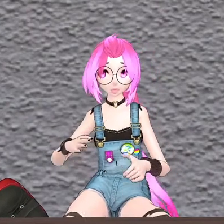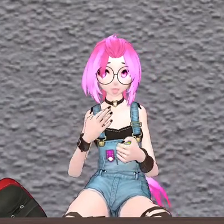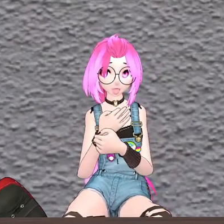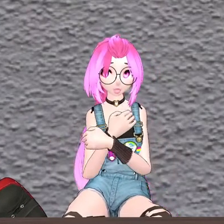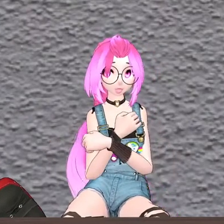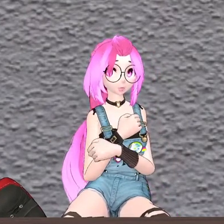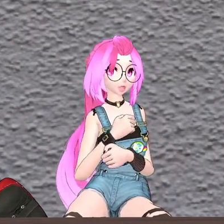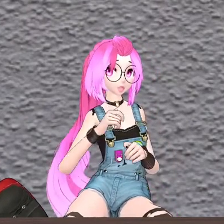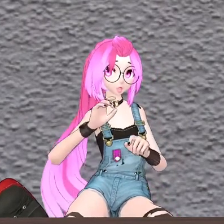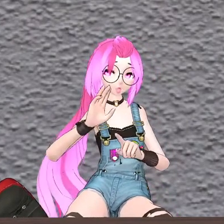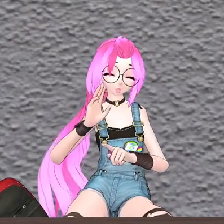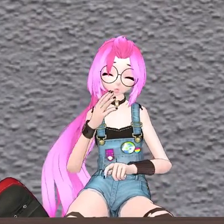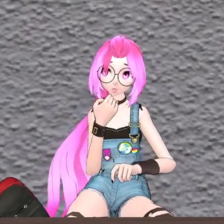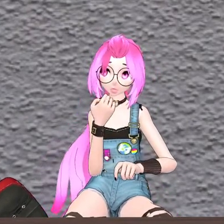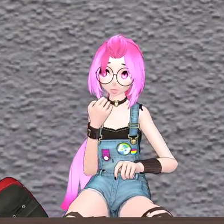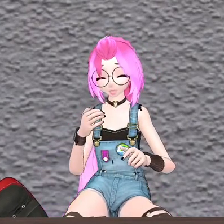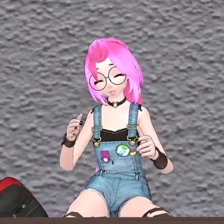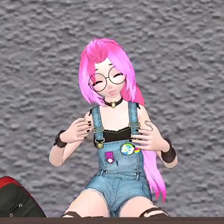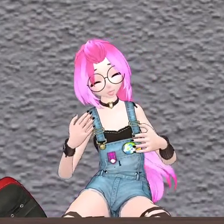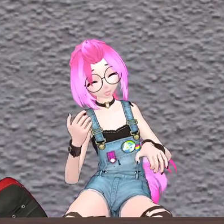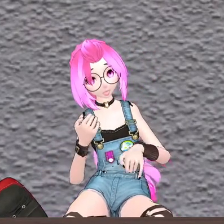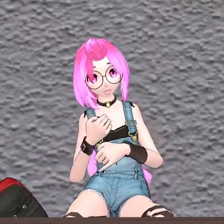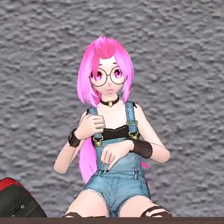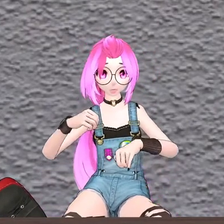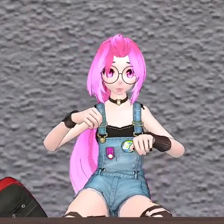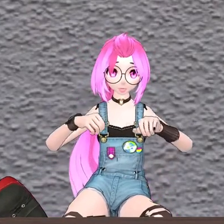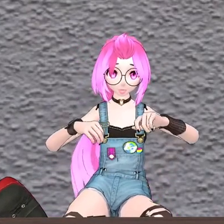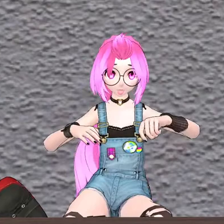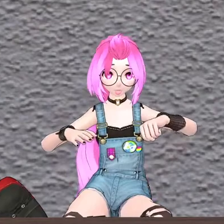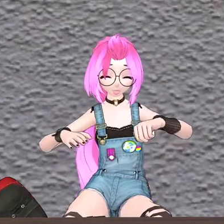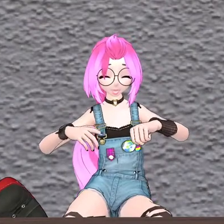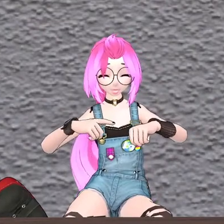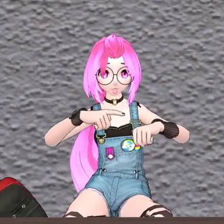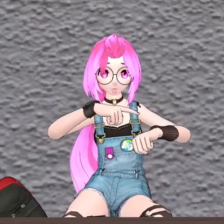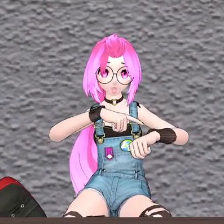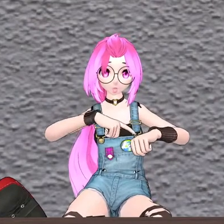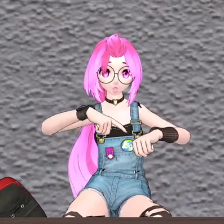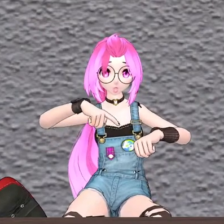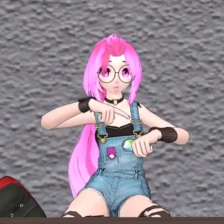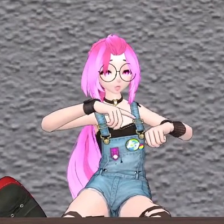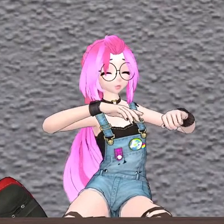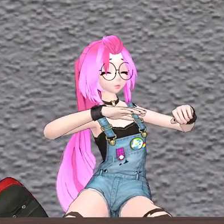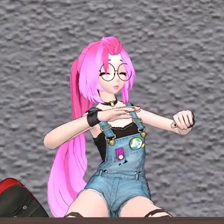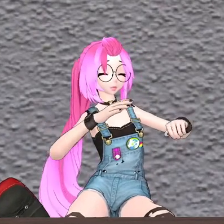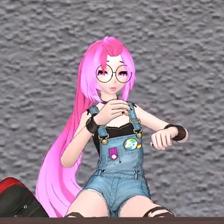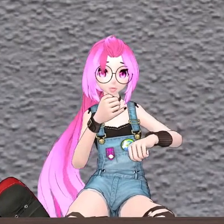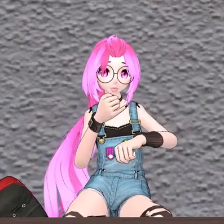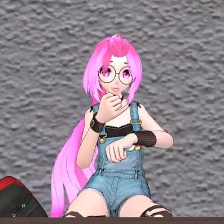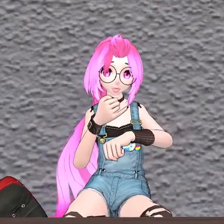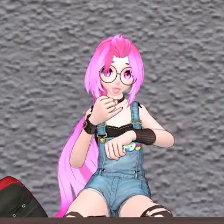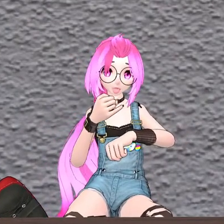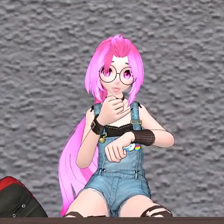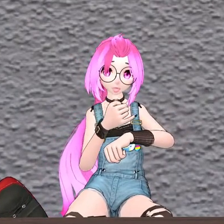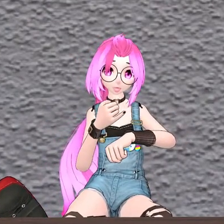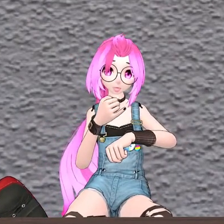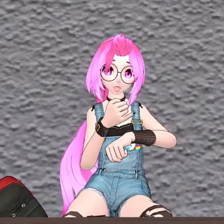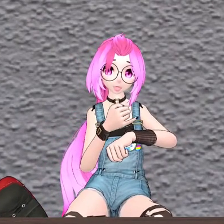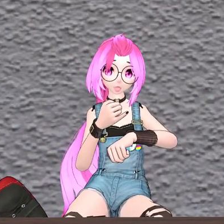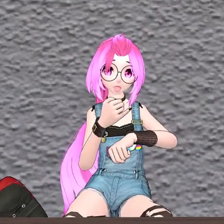and I love Filipino food, so I had to add it. So Philippines, you're gonna have a fist, okay? So this is island. This is how you